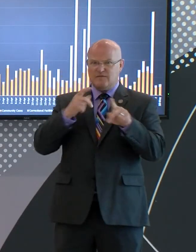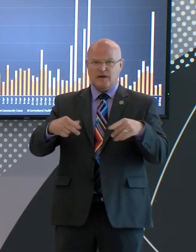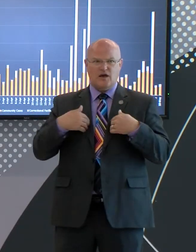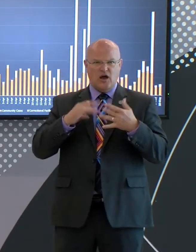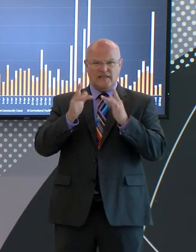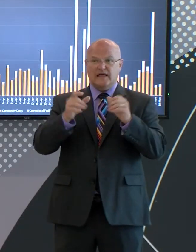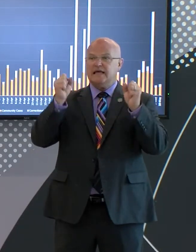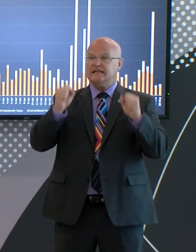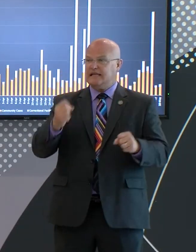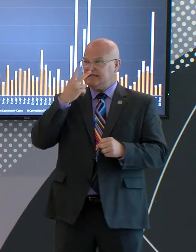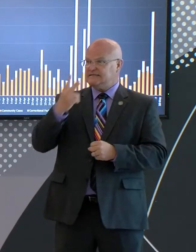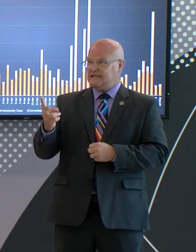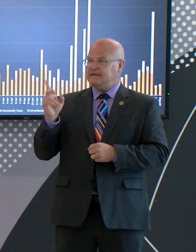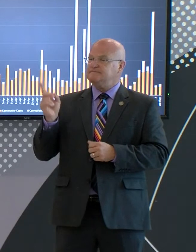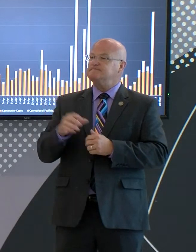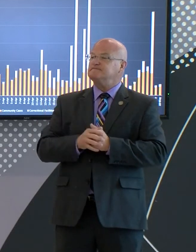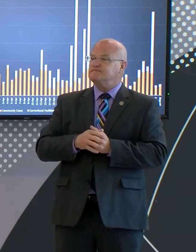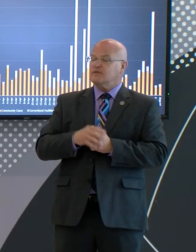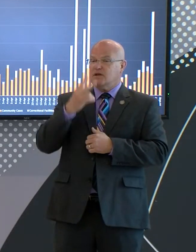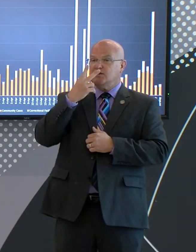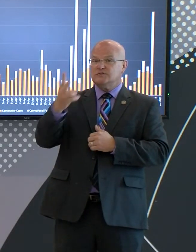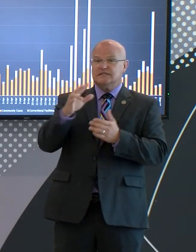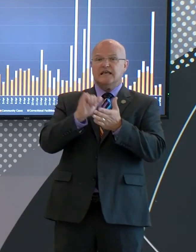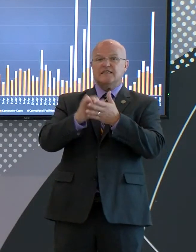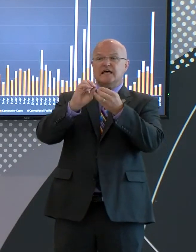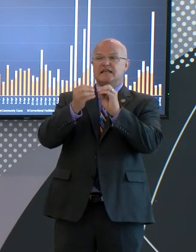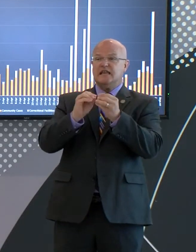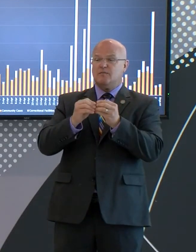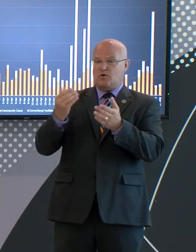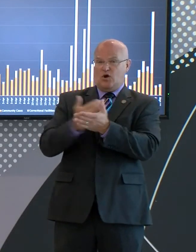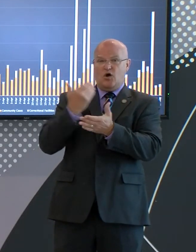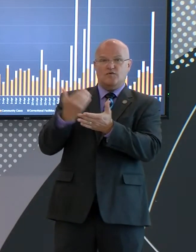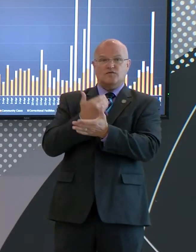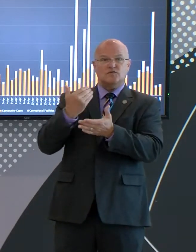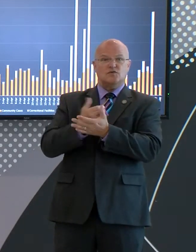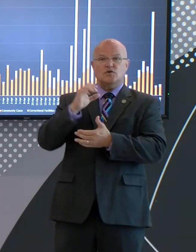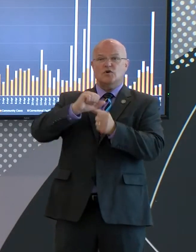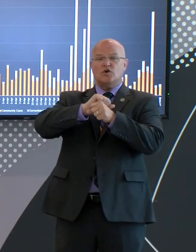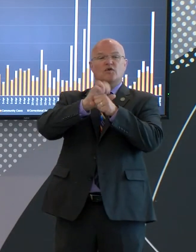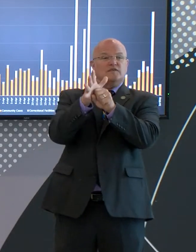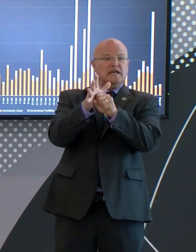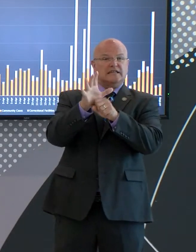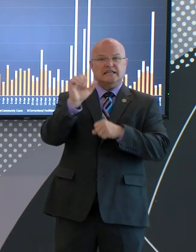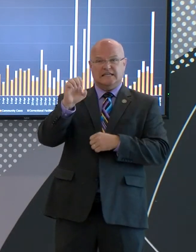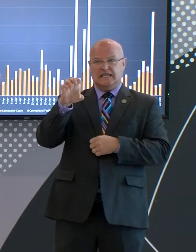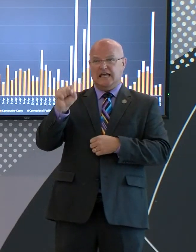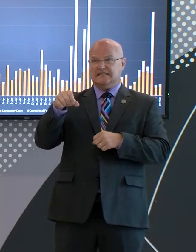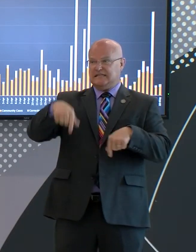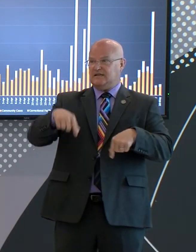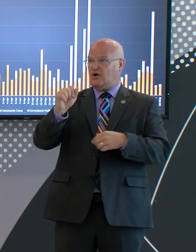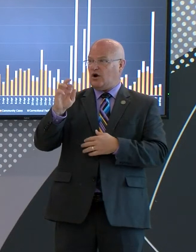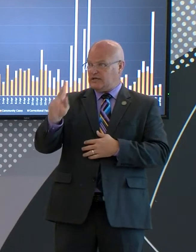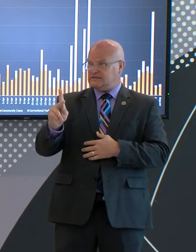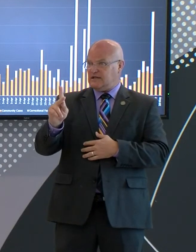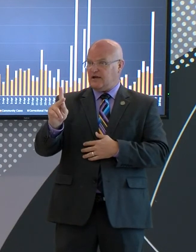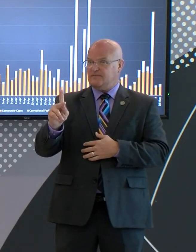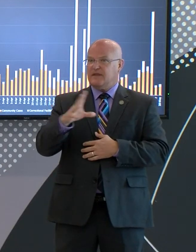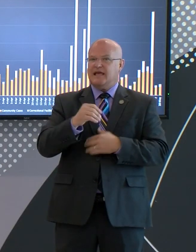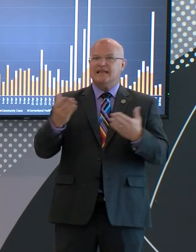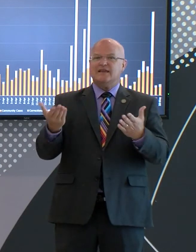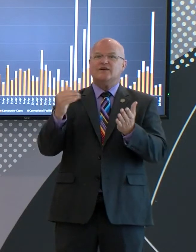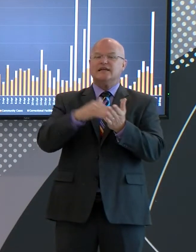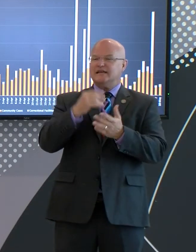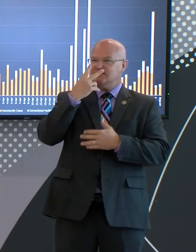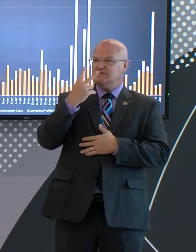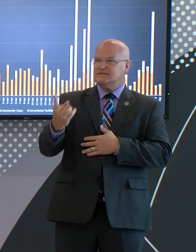everybody online can see, you'll see the number of new COVID-19 cases in Arkansas, and here